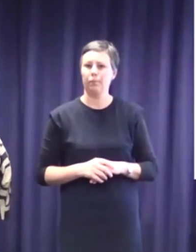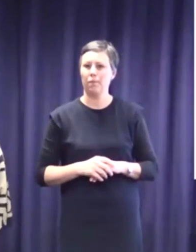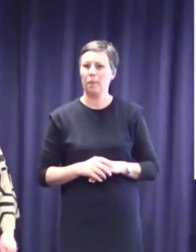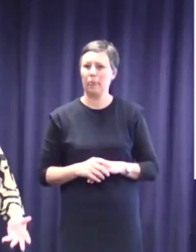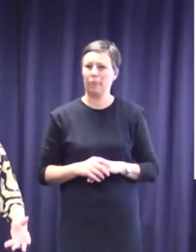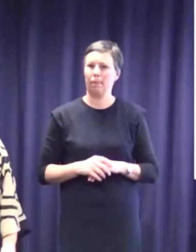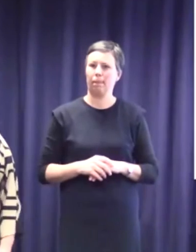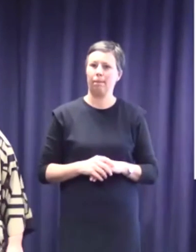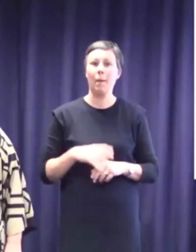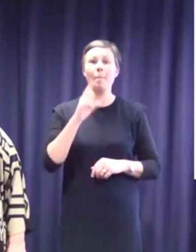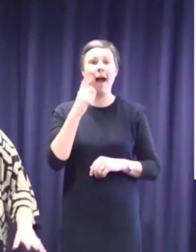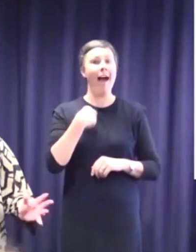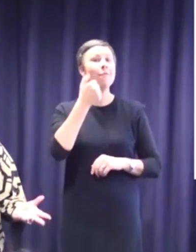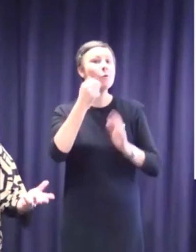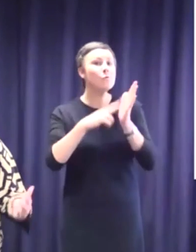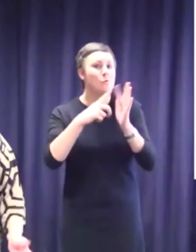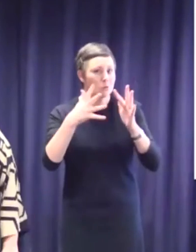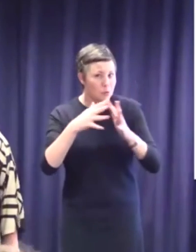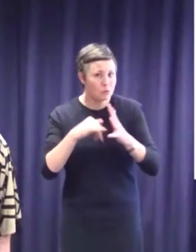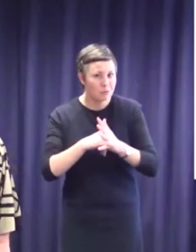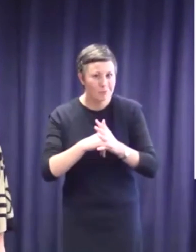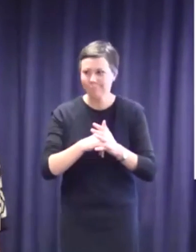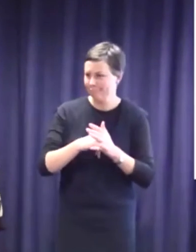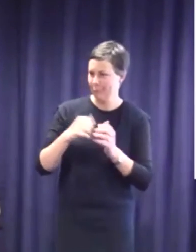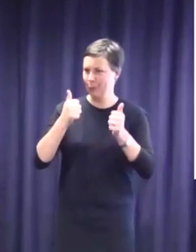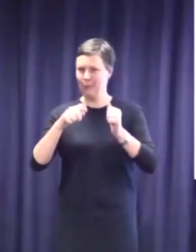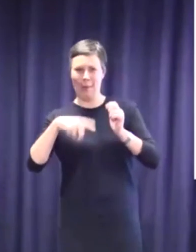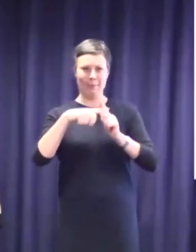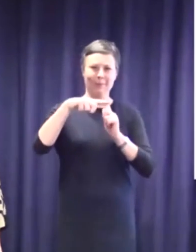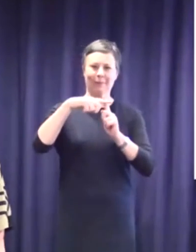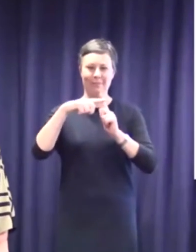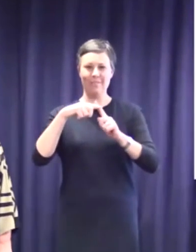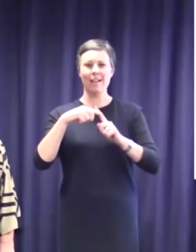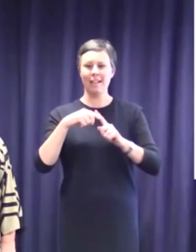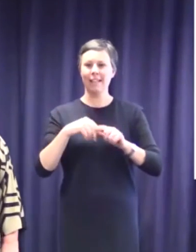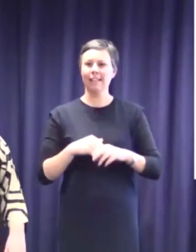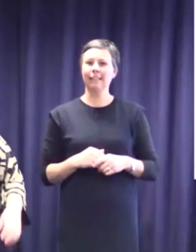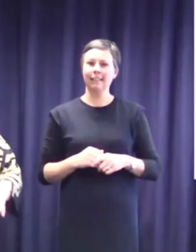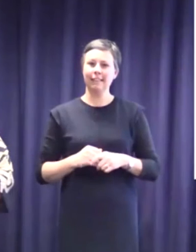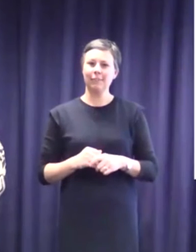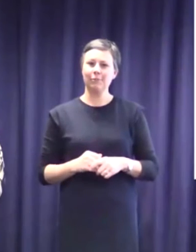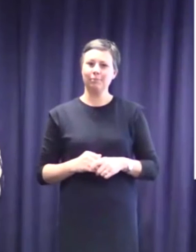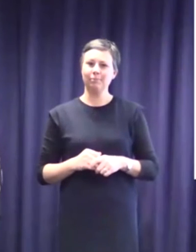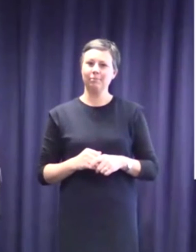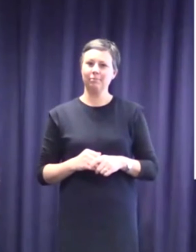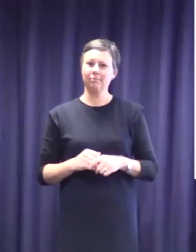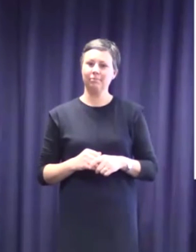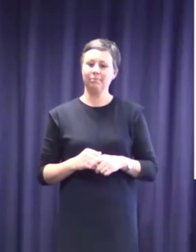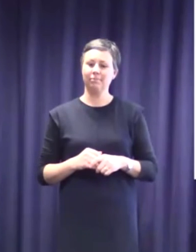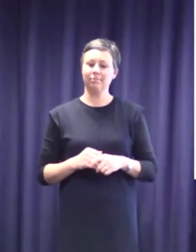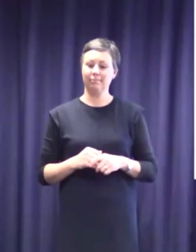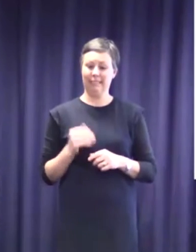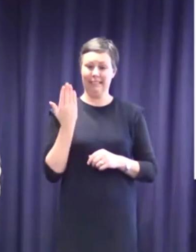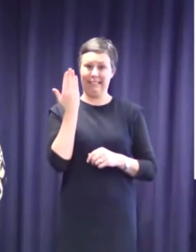have some good news. Always good to start with that, I think. Is as of